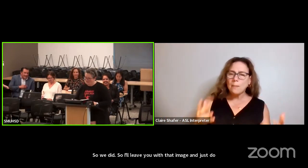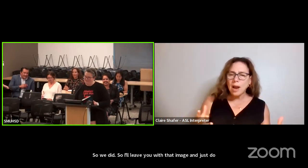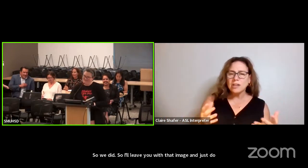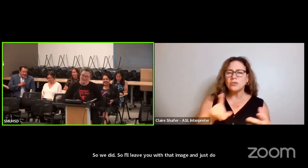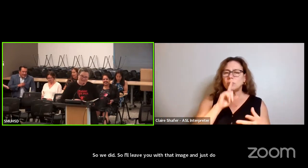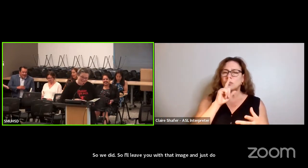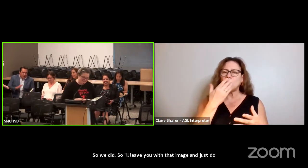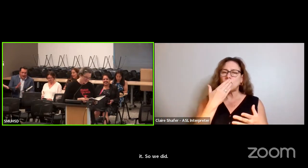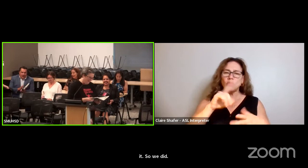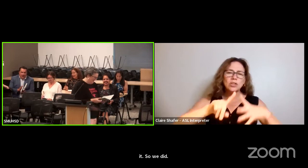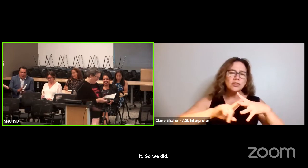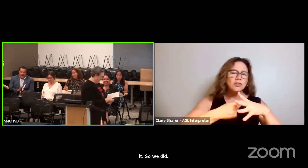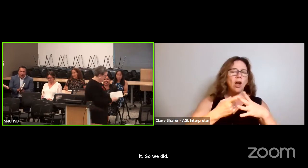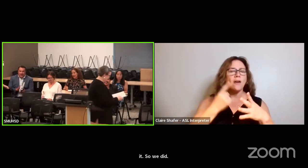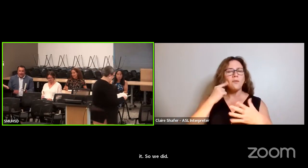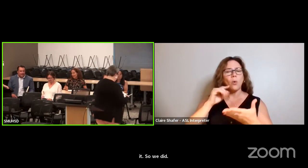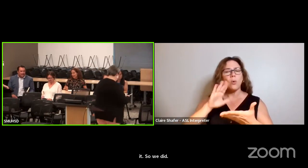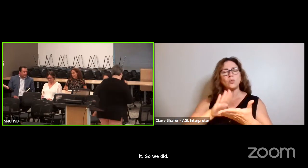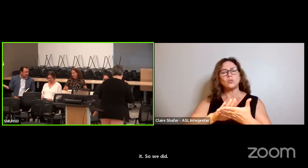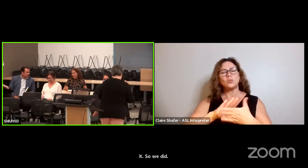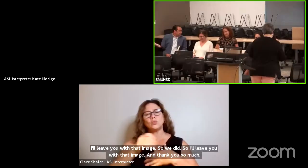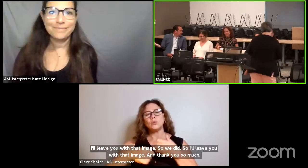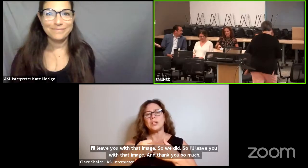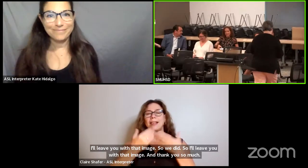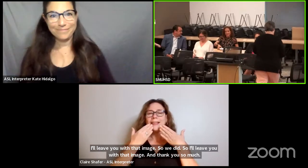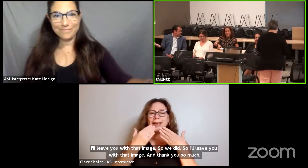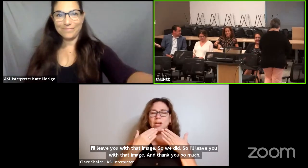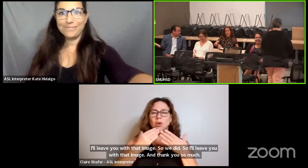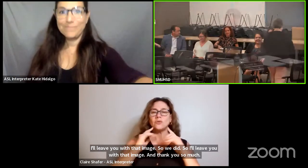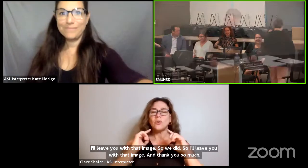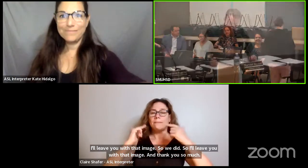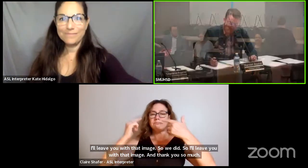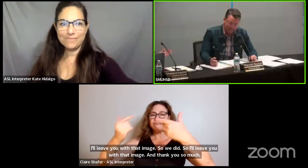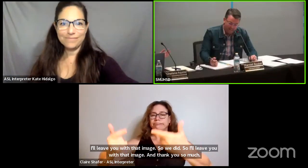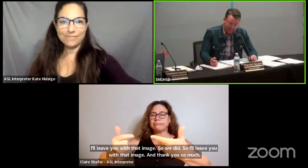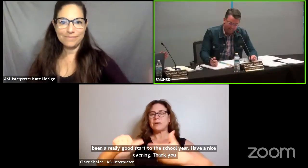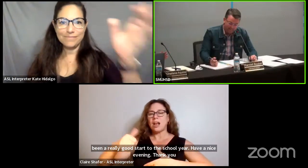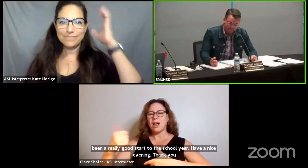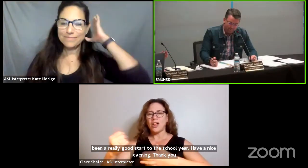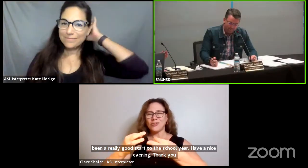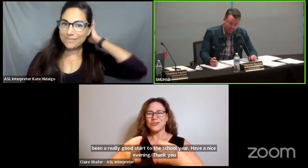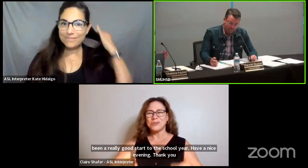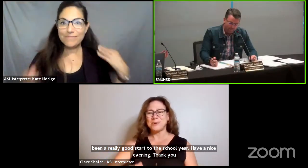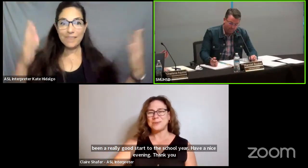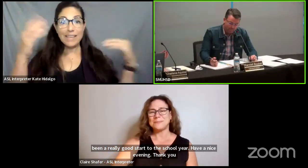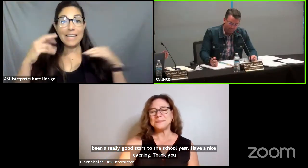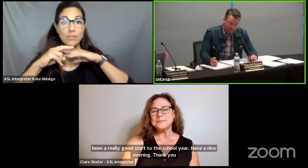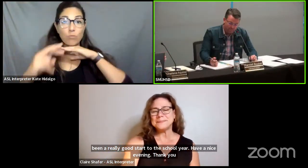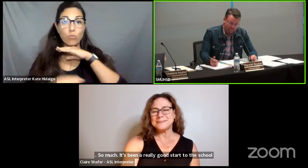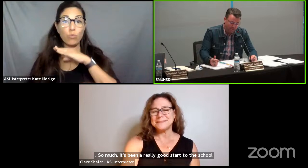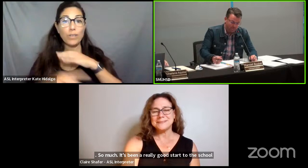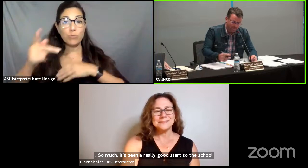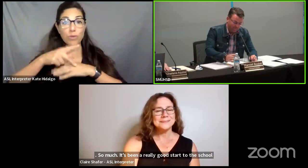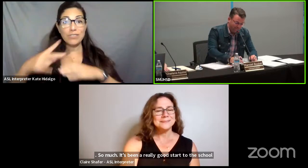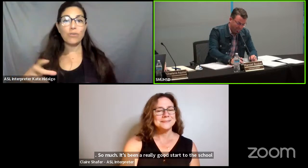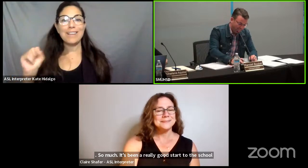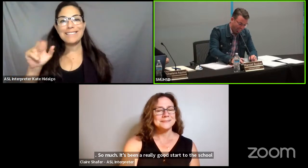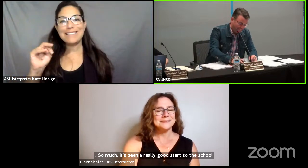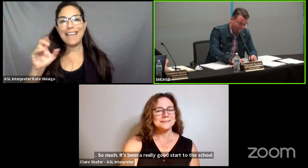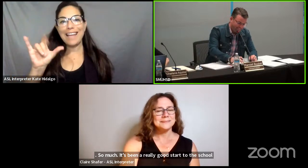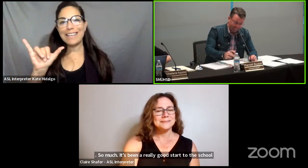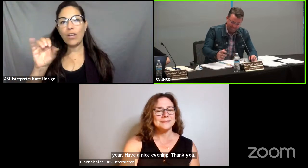a nice evening. Thank you. Thank you. Next up, Excellent. we have our bridge principal, Samia Showman.